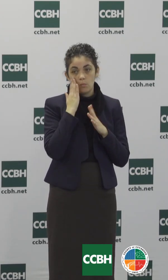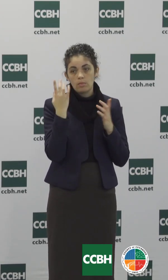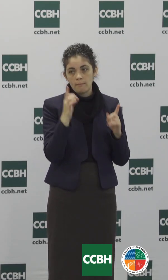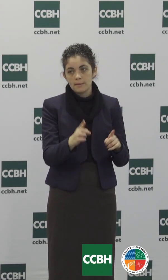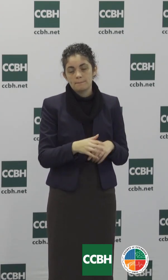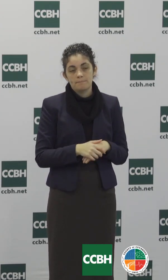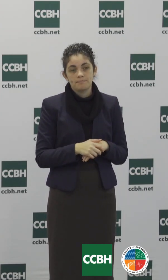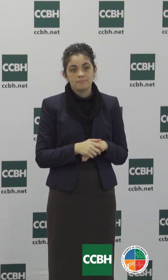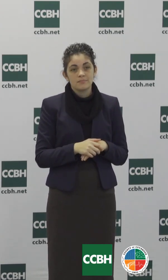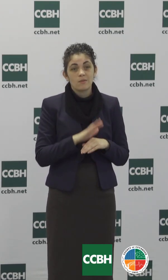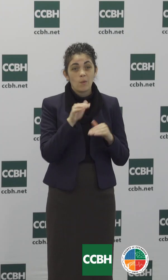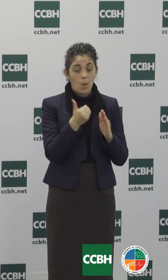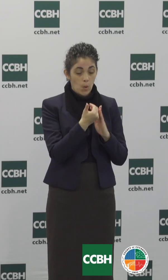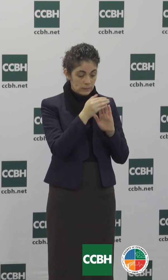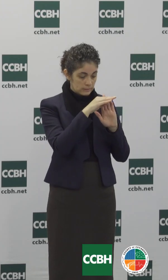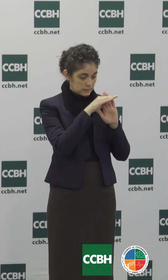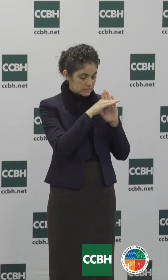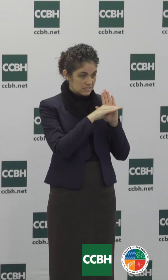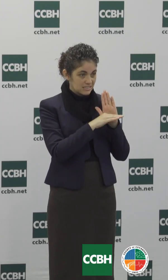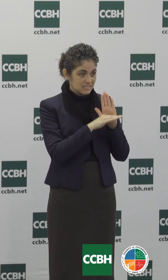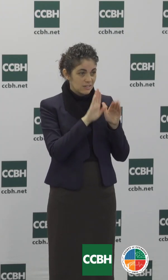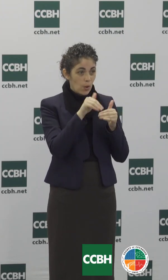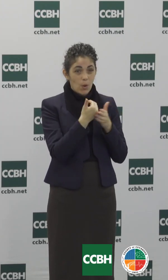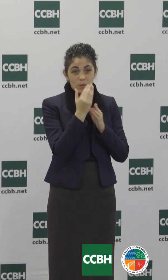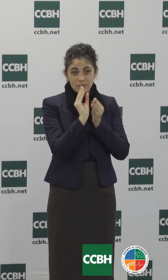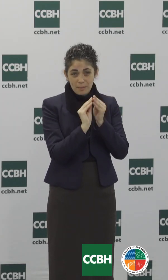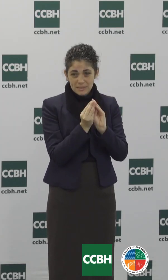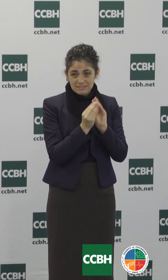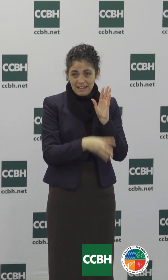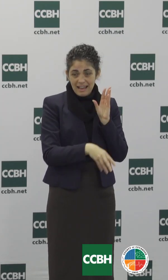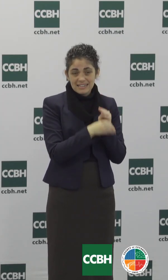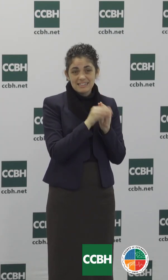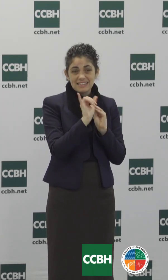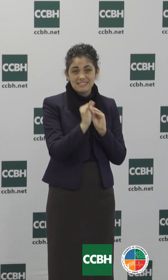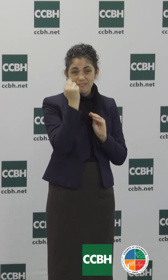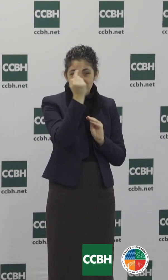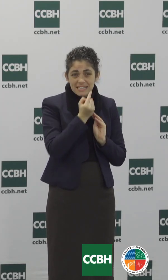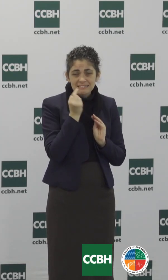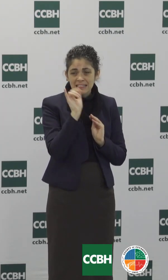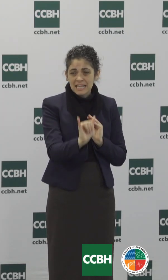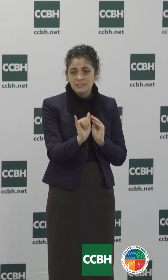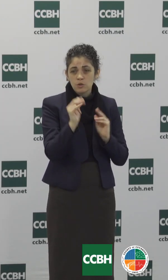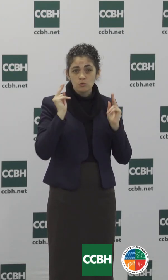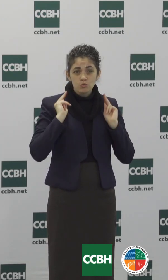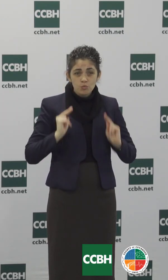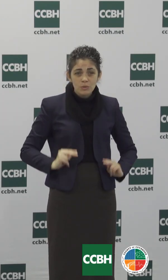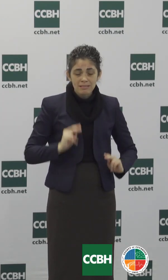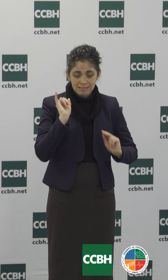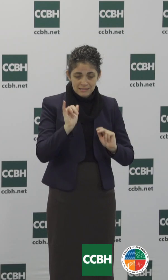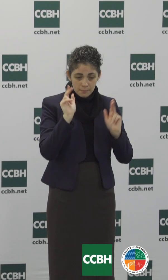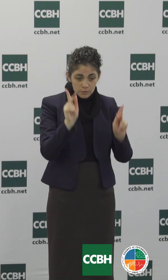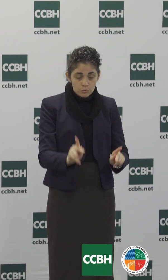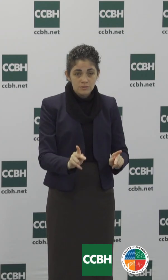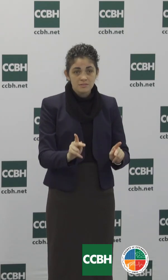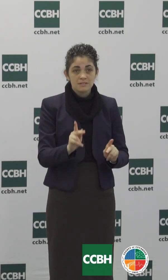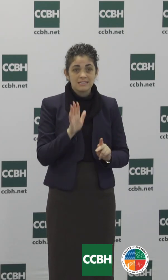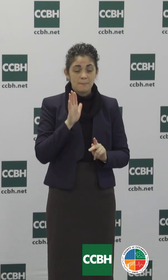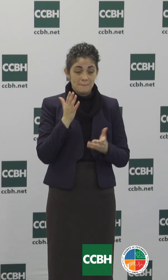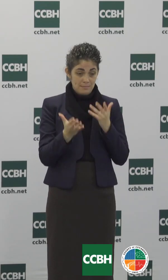So every entry on the list and every number is a human being, is a face, a family member, maybe your family